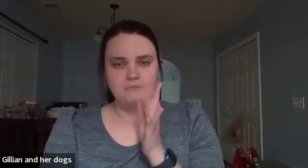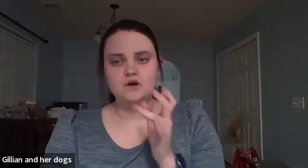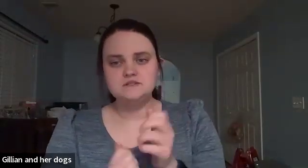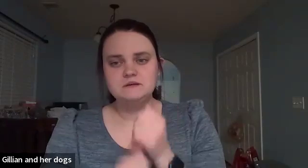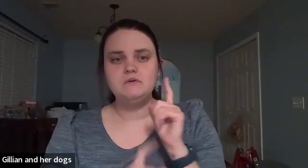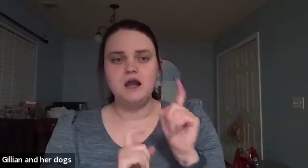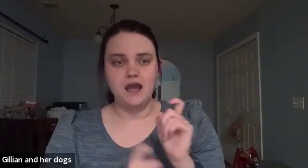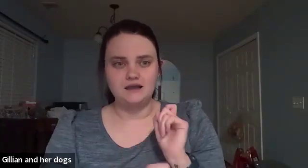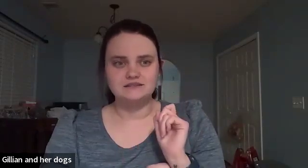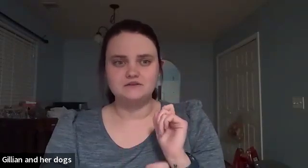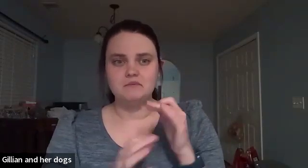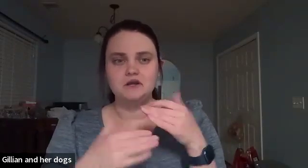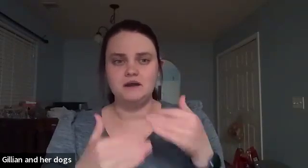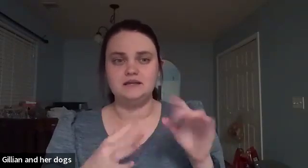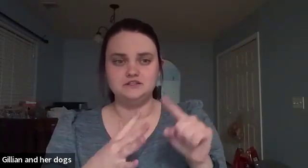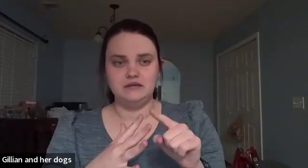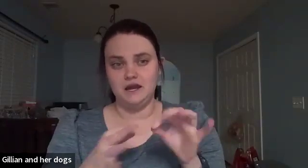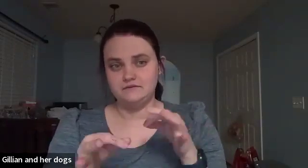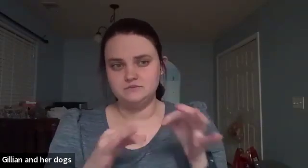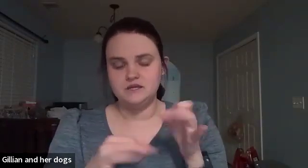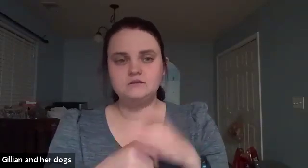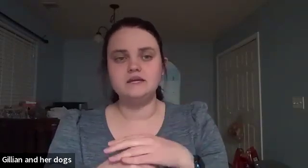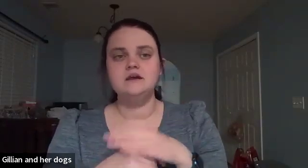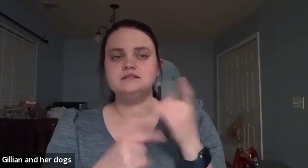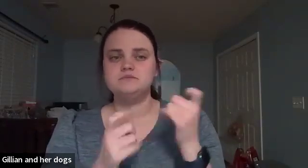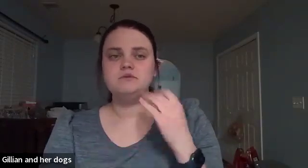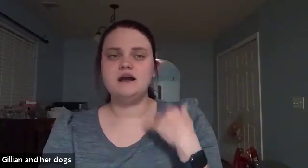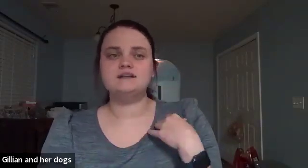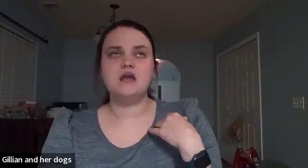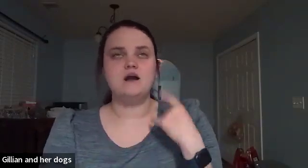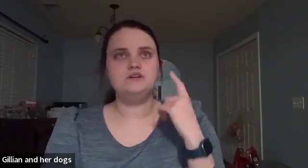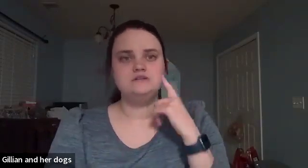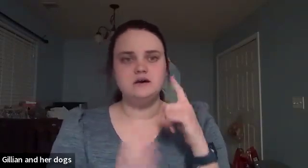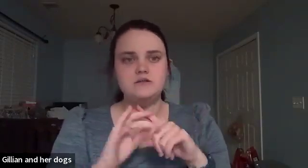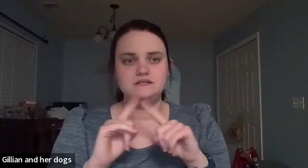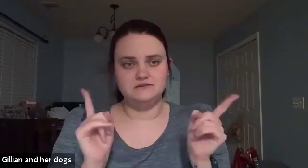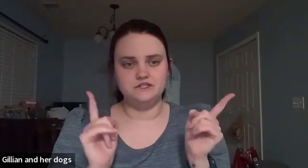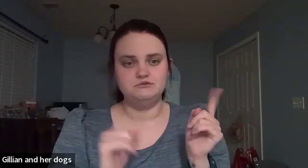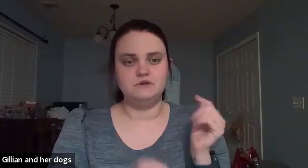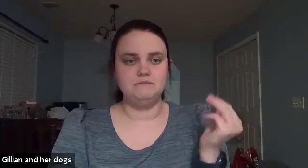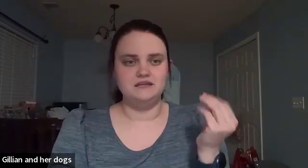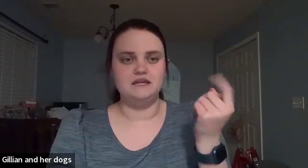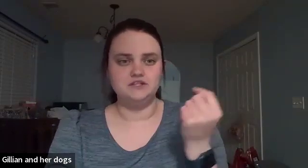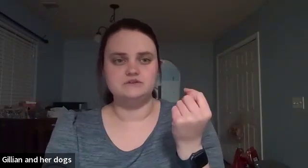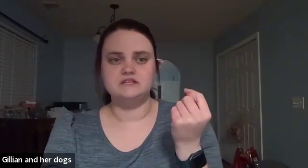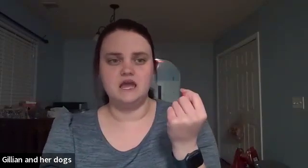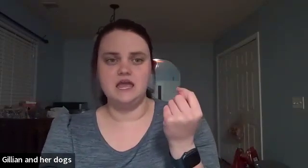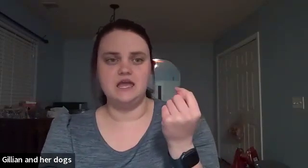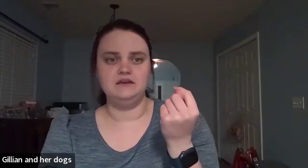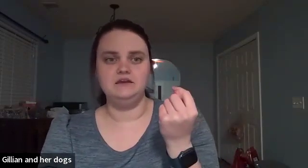Now, most people will ask, so I'm going to go ahead and like kind of explain a little bit. Some people will ask, how do you tell the difference between Monday, Tuesday,